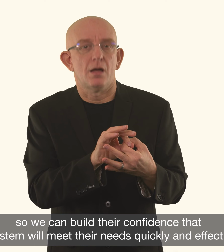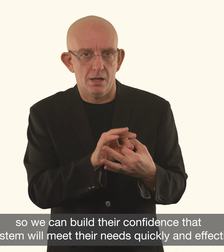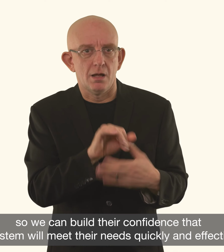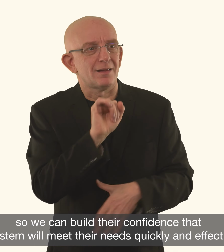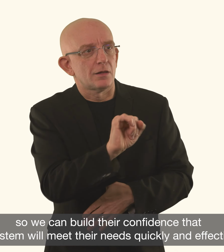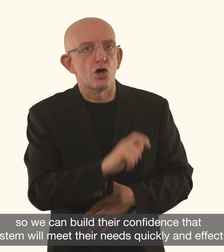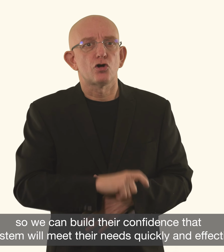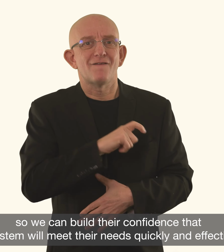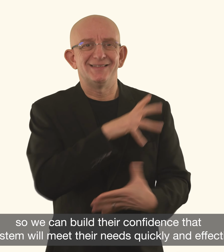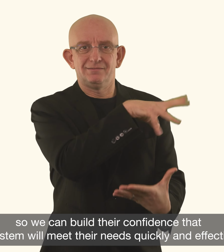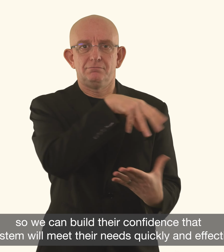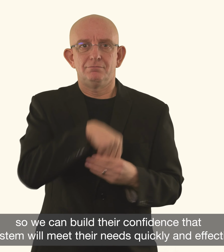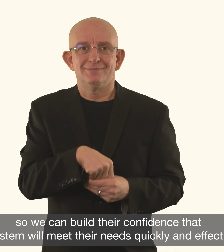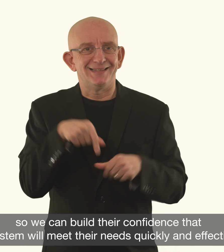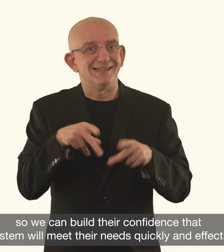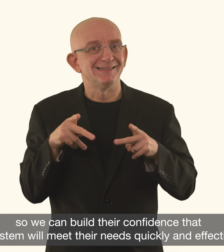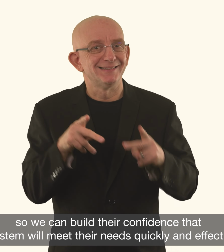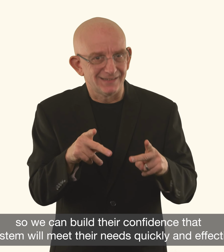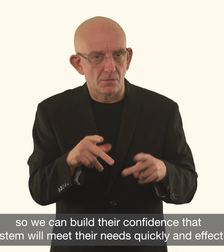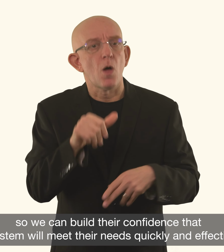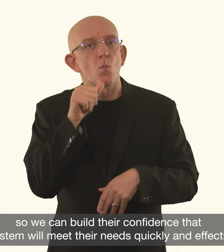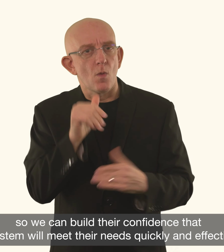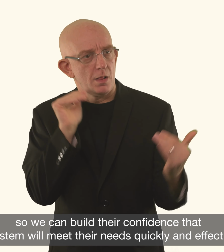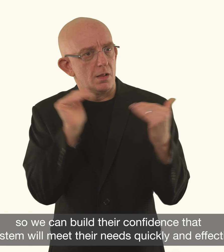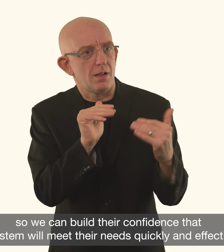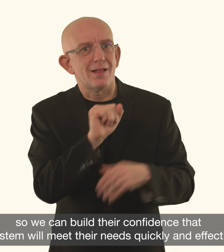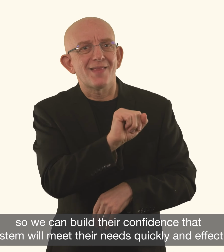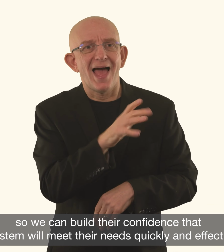So we can build their confidence that the system will meet their needs quickly and effectively.